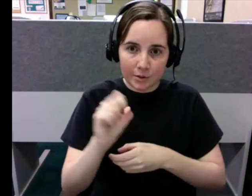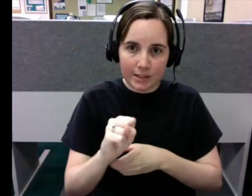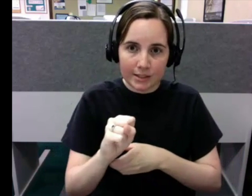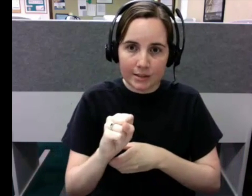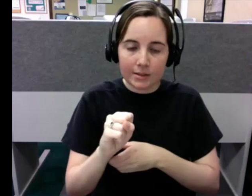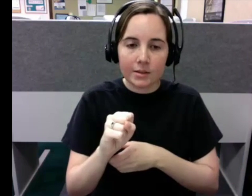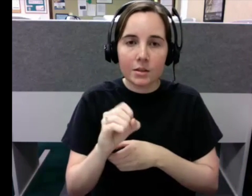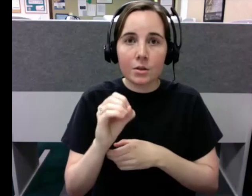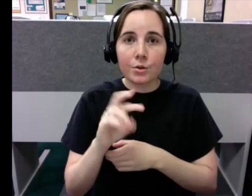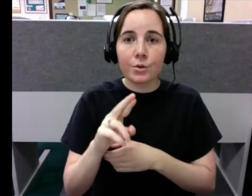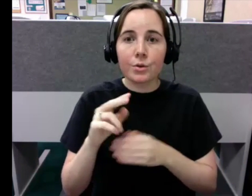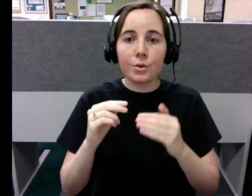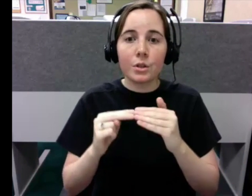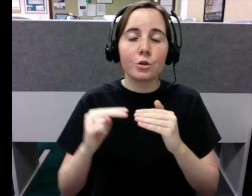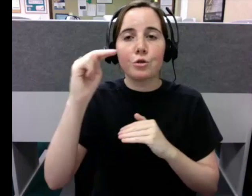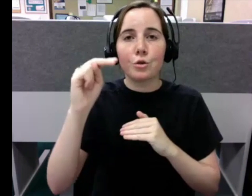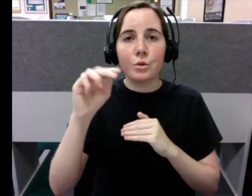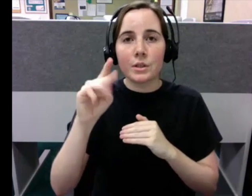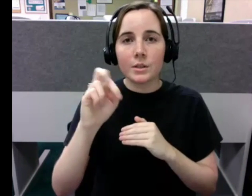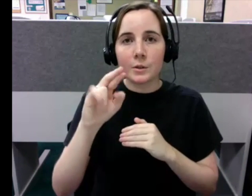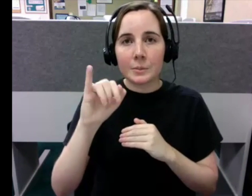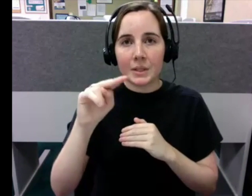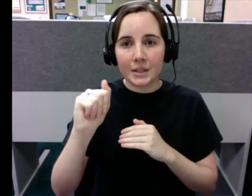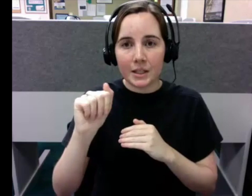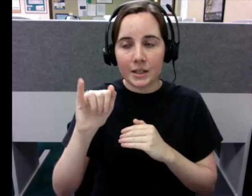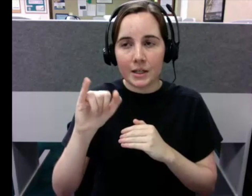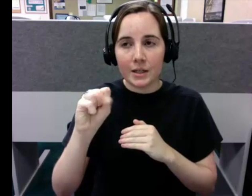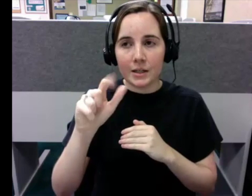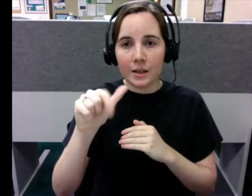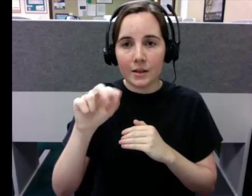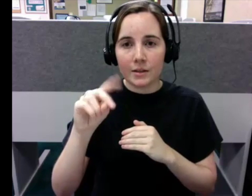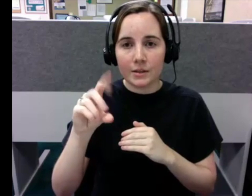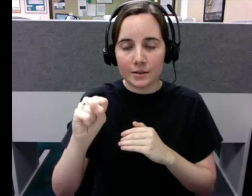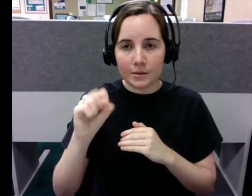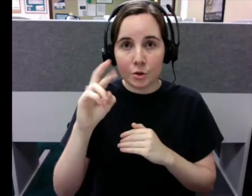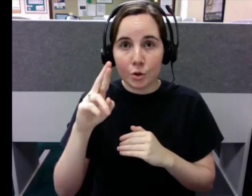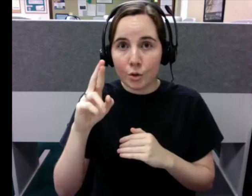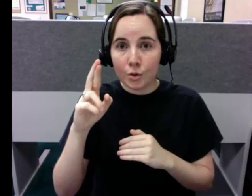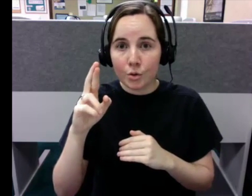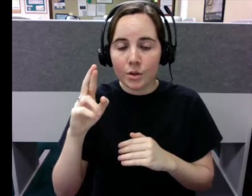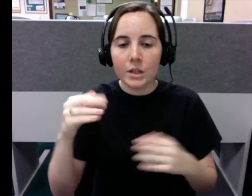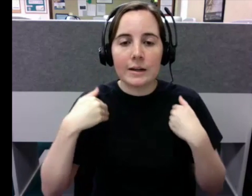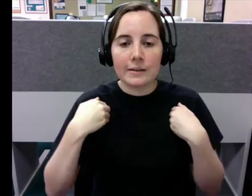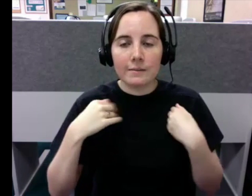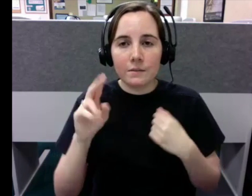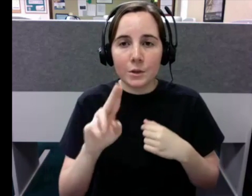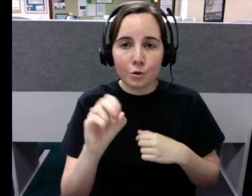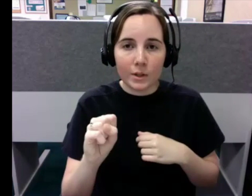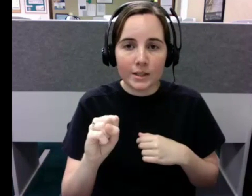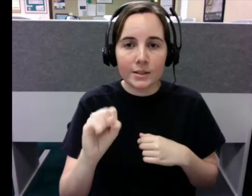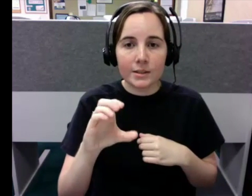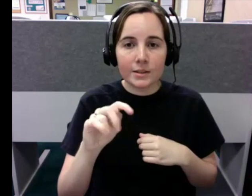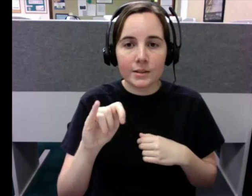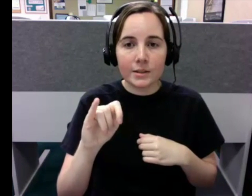Mariana Islands and be a U.S. citizen or national. In some cases, non-citizen